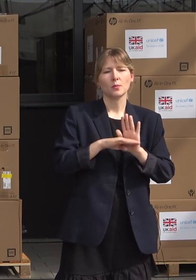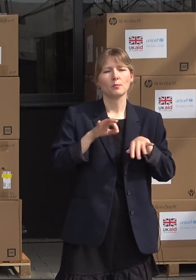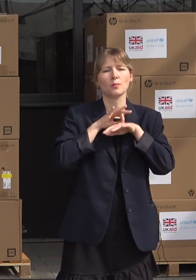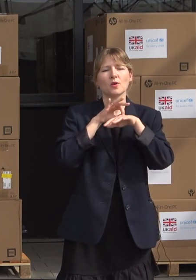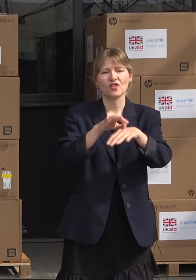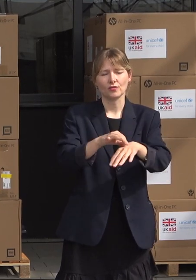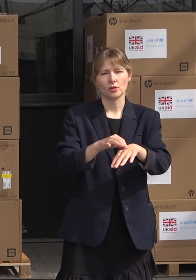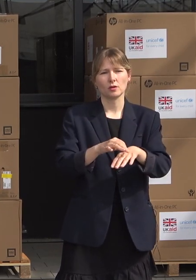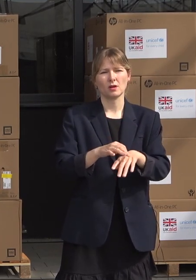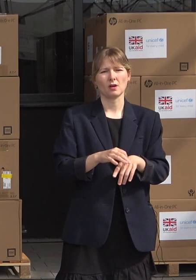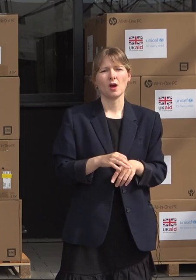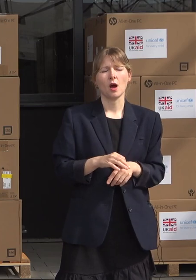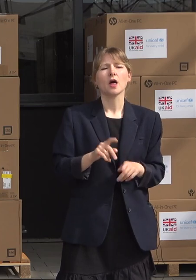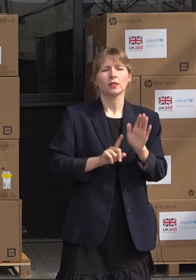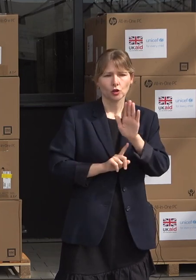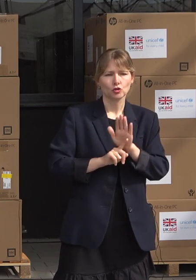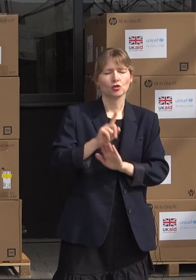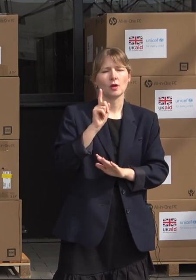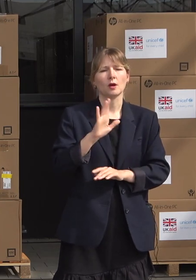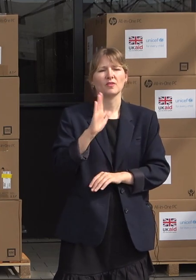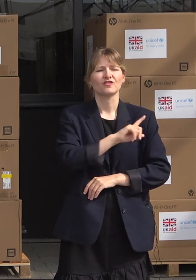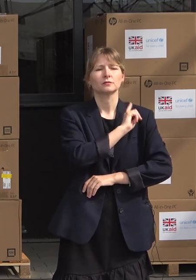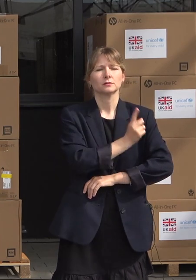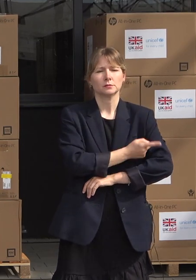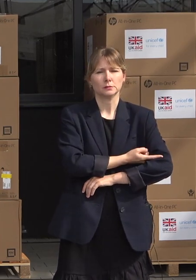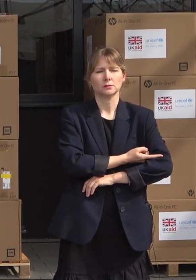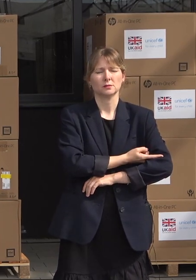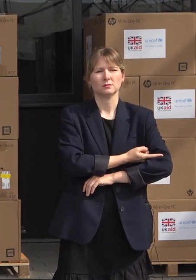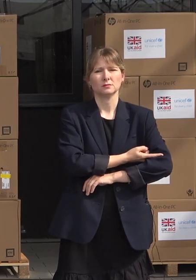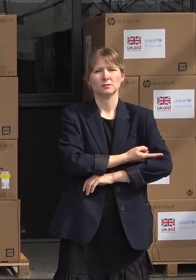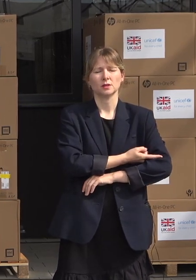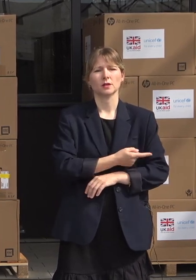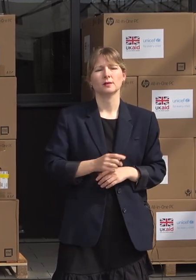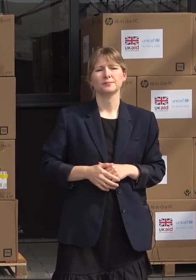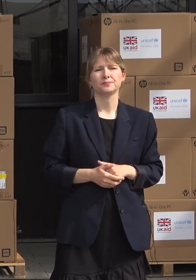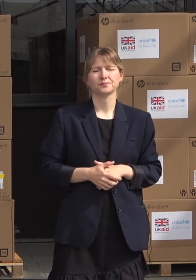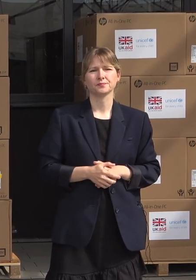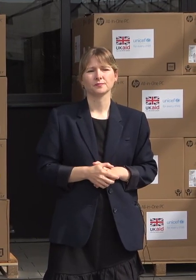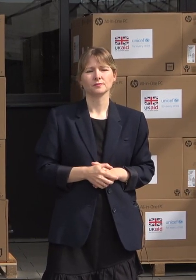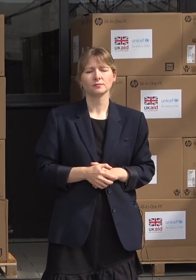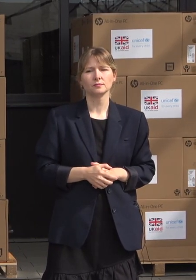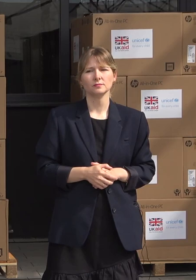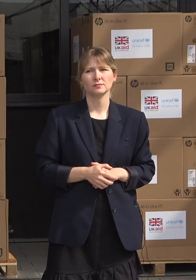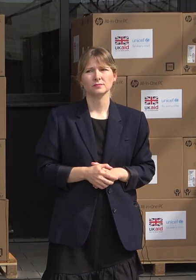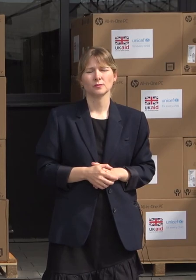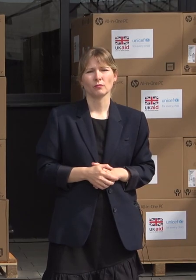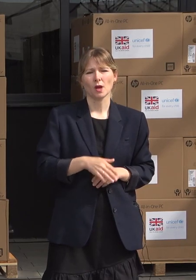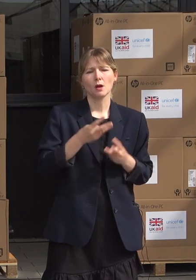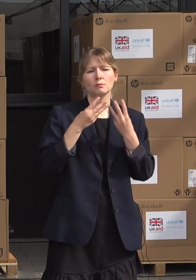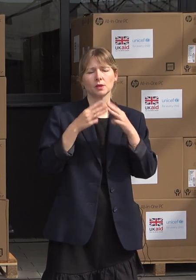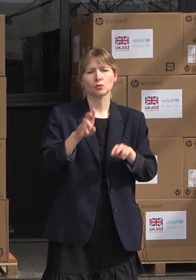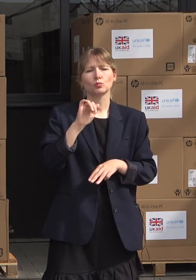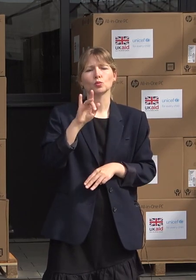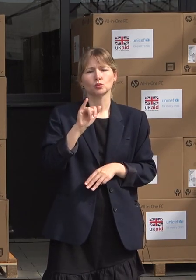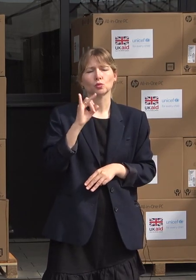Chișinău is a very beautiful I want to thank you Minister Buzu and